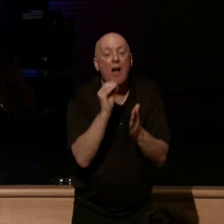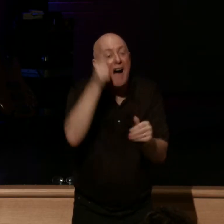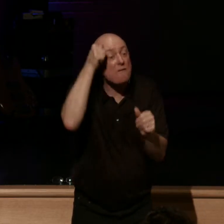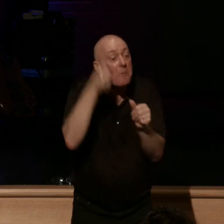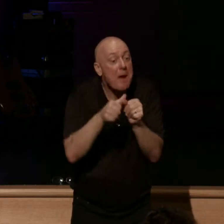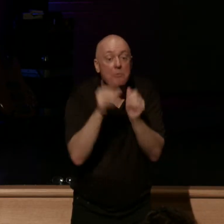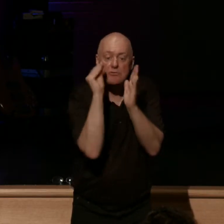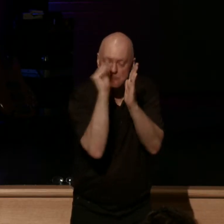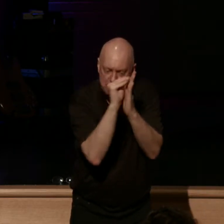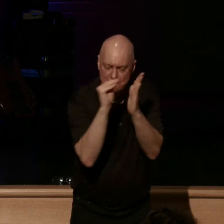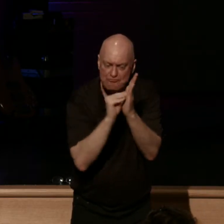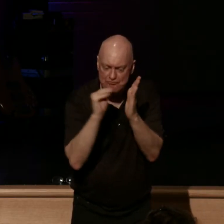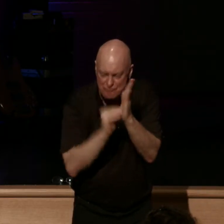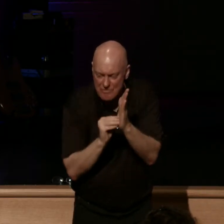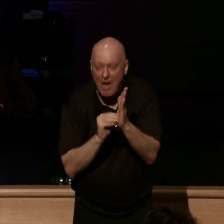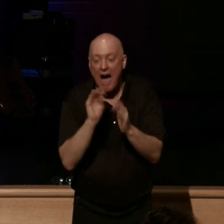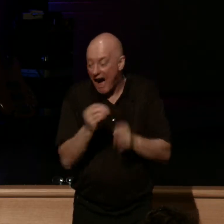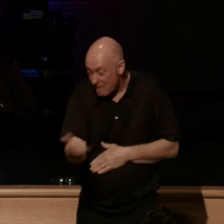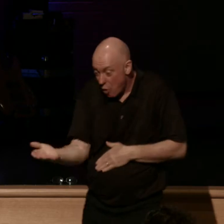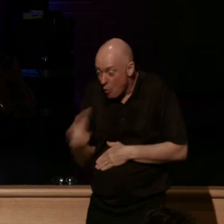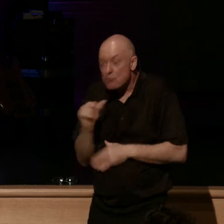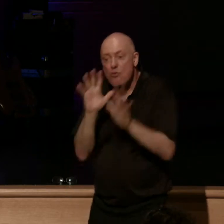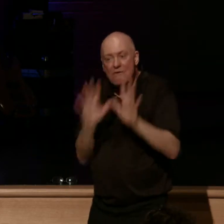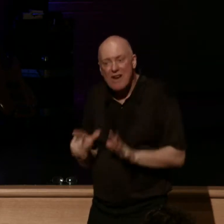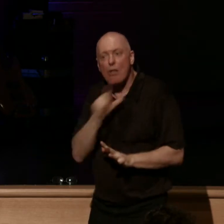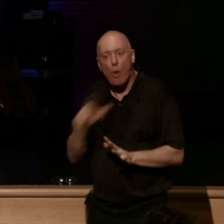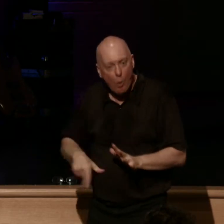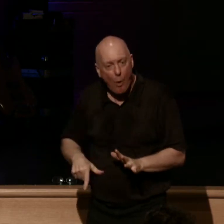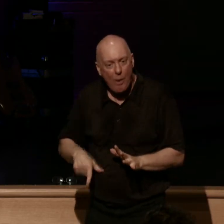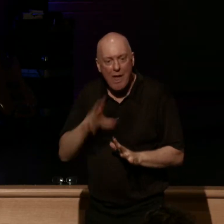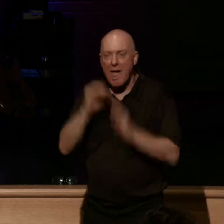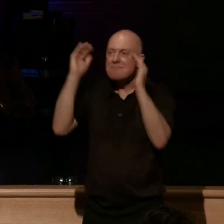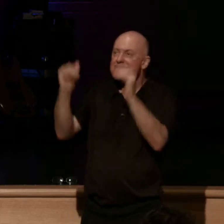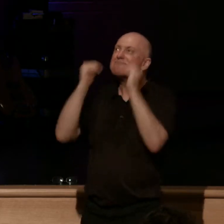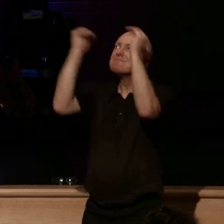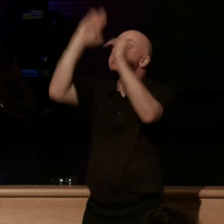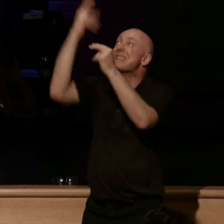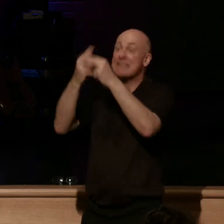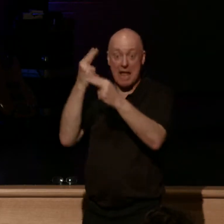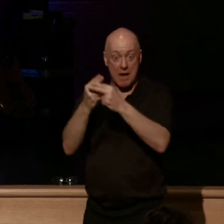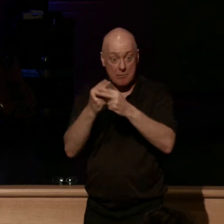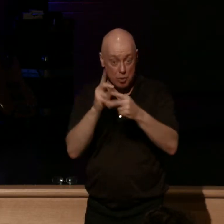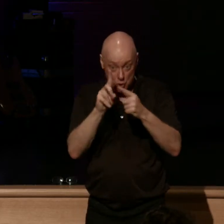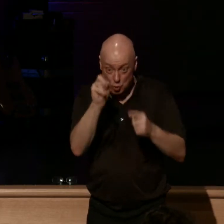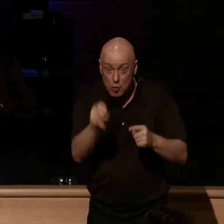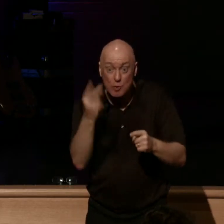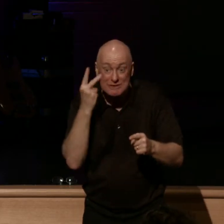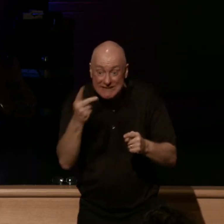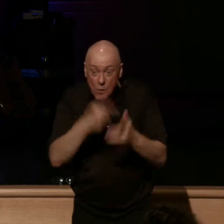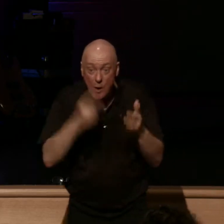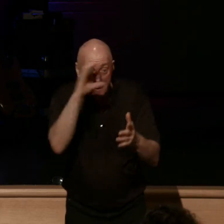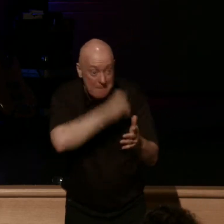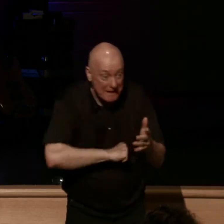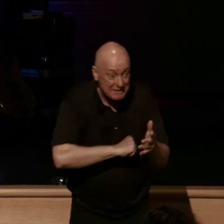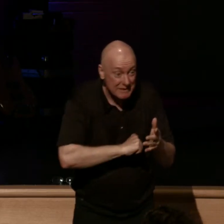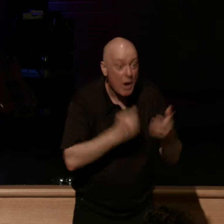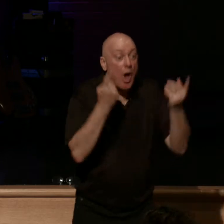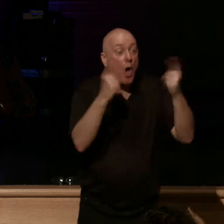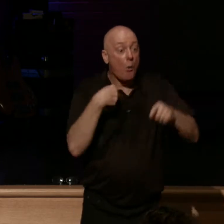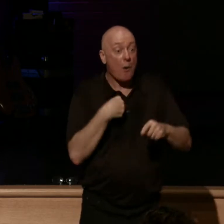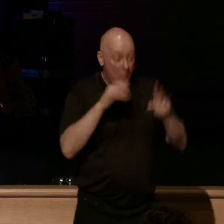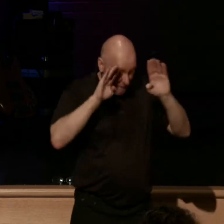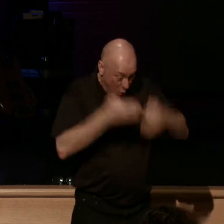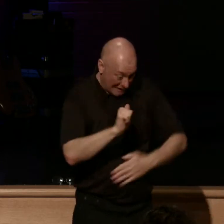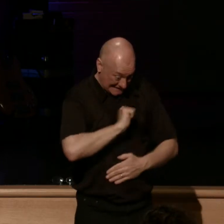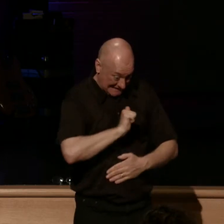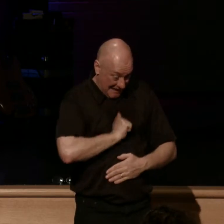was written before him of those who feared the Lord and esteemed his name. So do you see here what we miss when we focus on